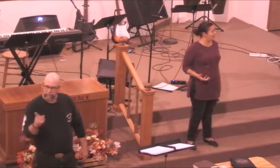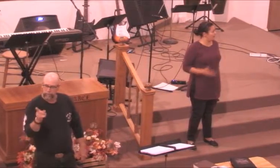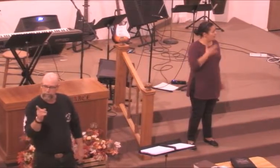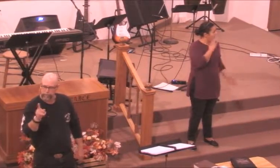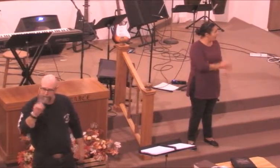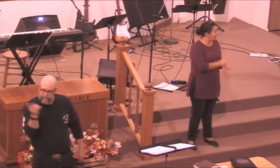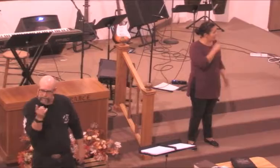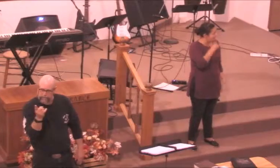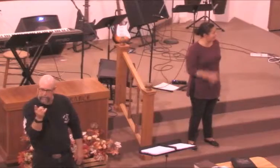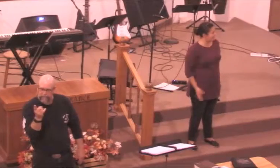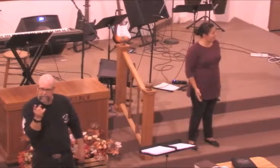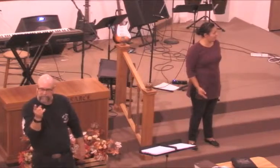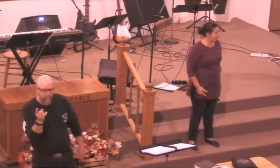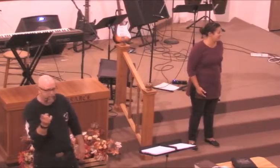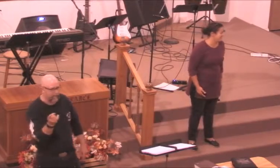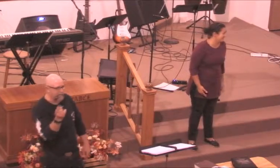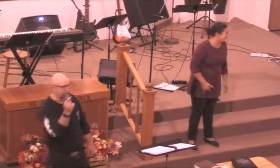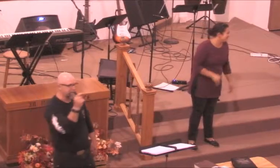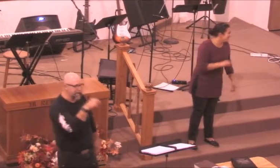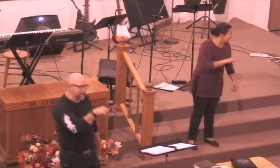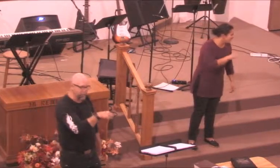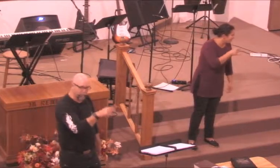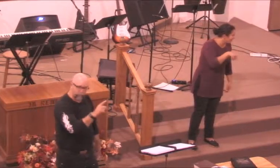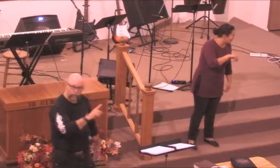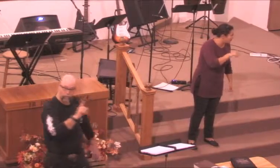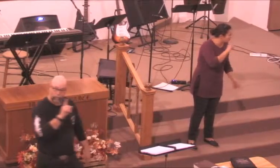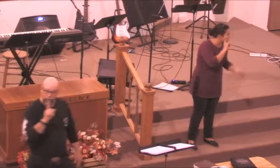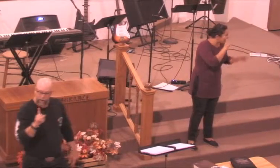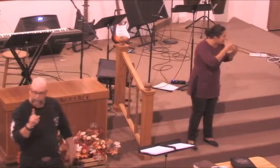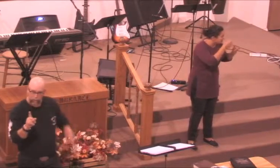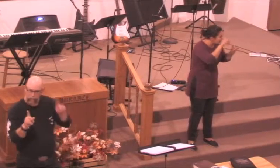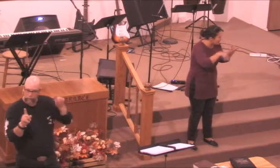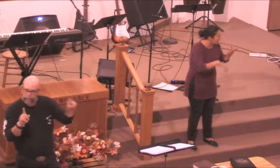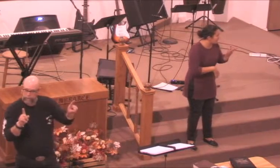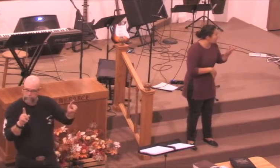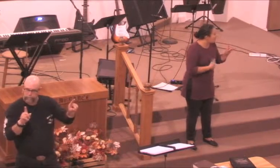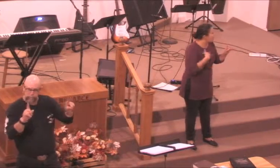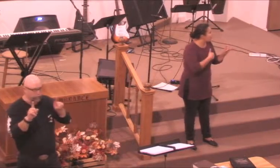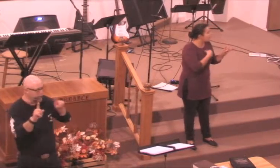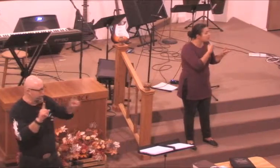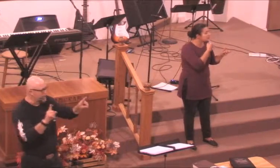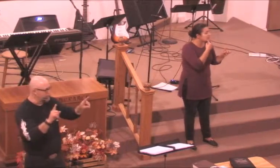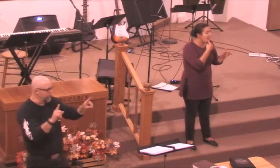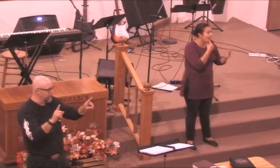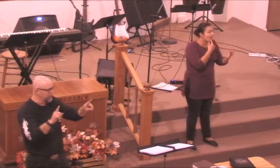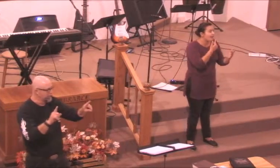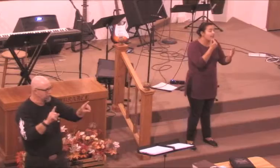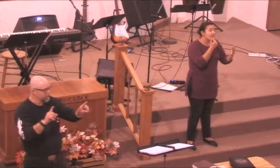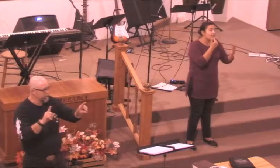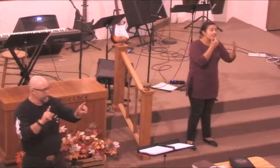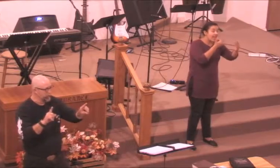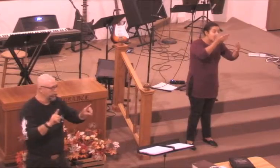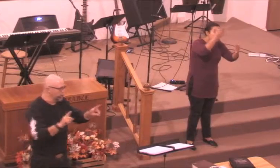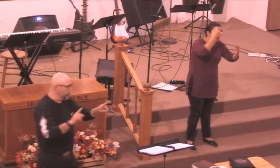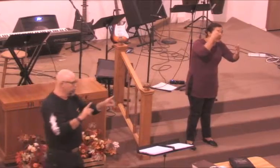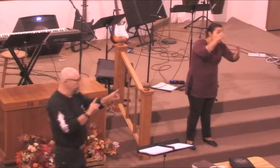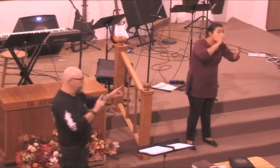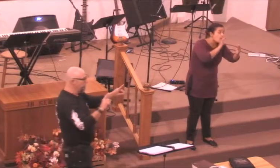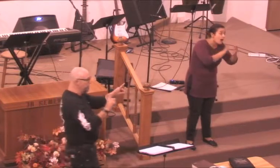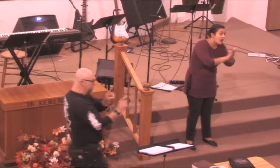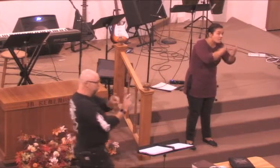If you would change that and say, God, thank you for the wife or husband you gave me,